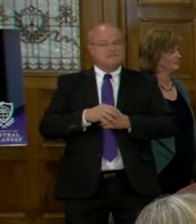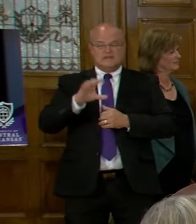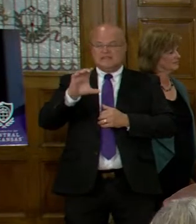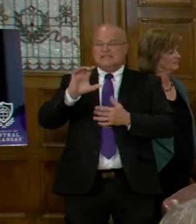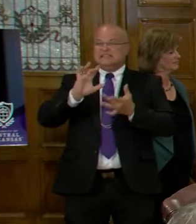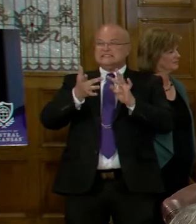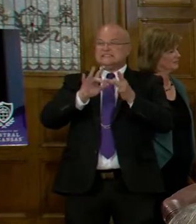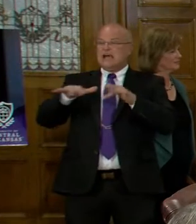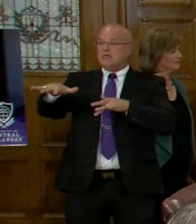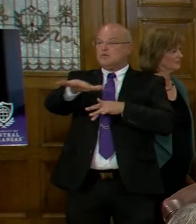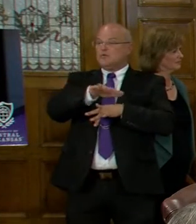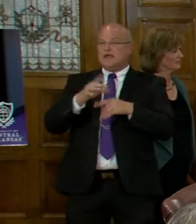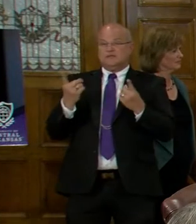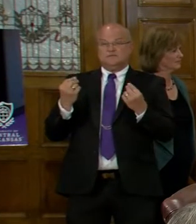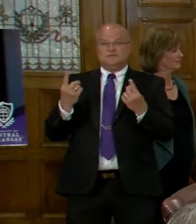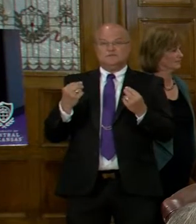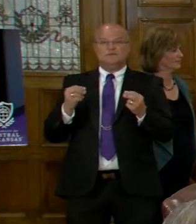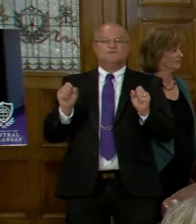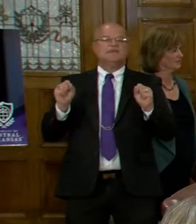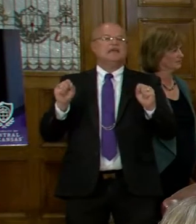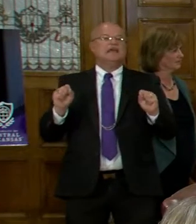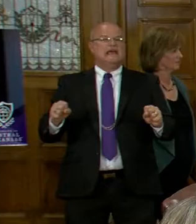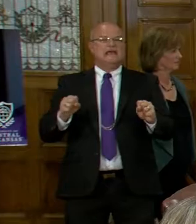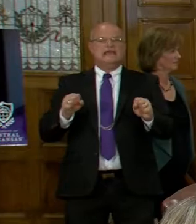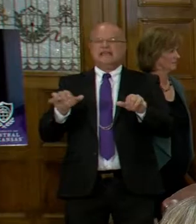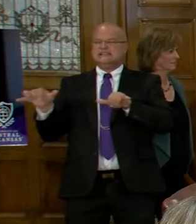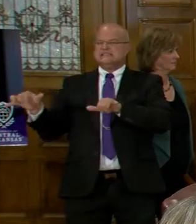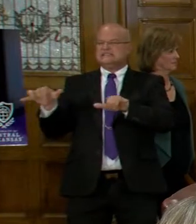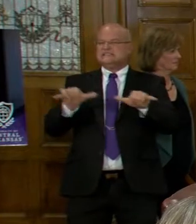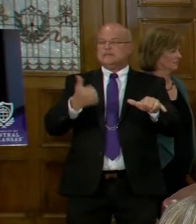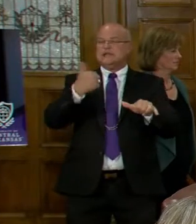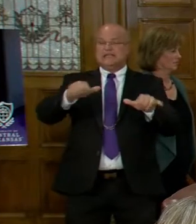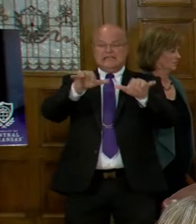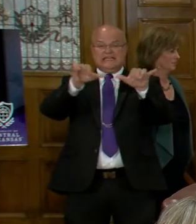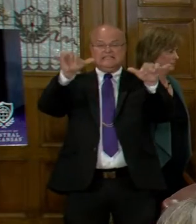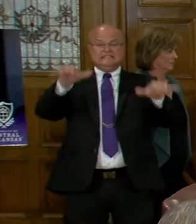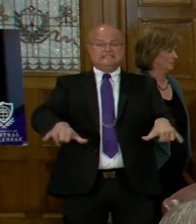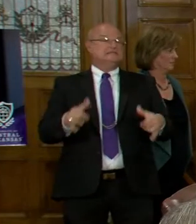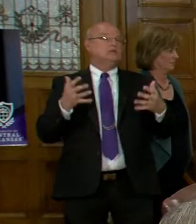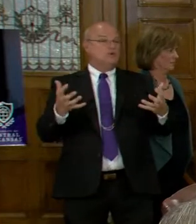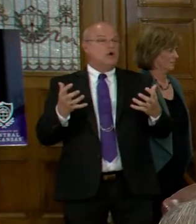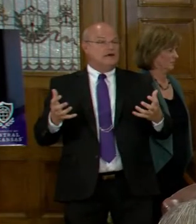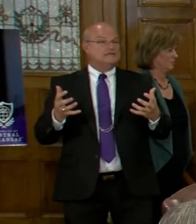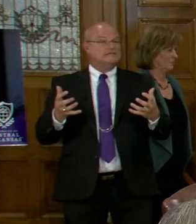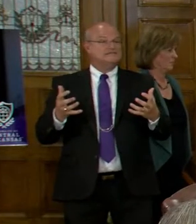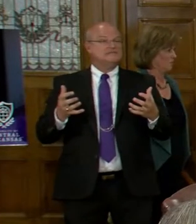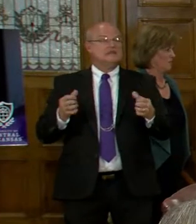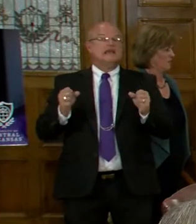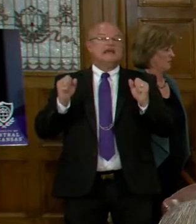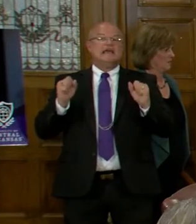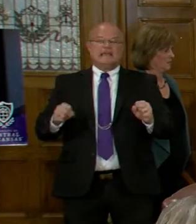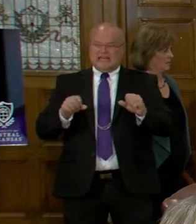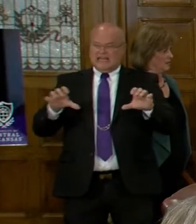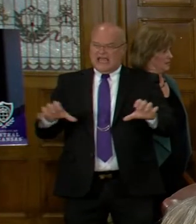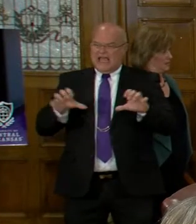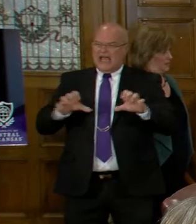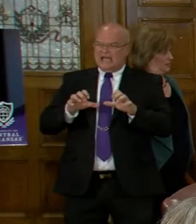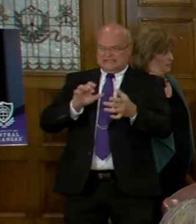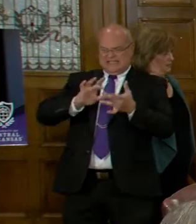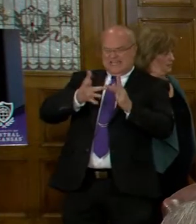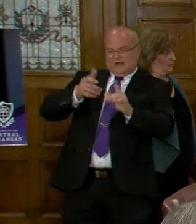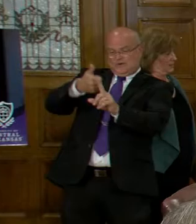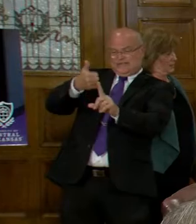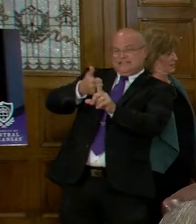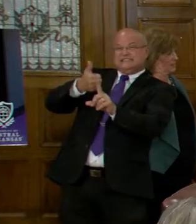do is it can simulate any system that we want. It can act as a complete